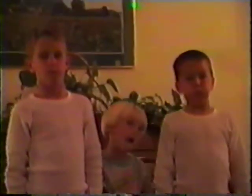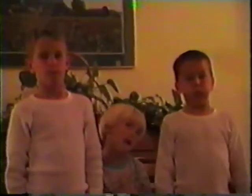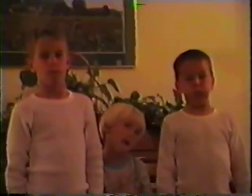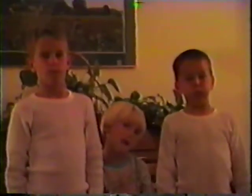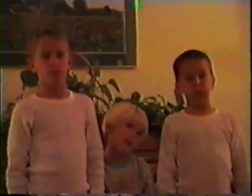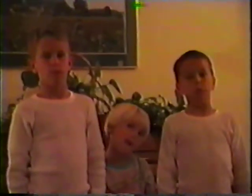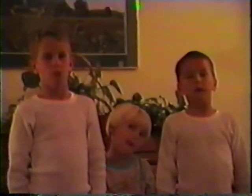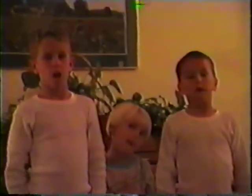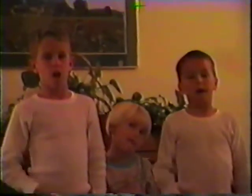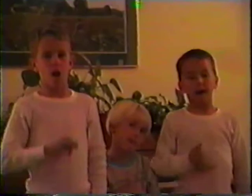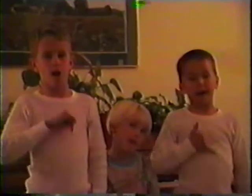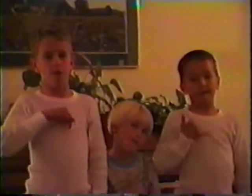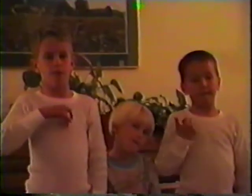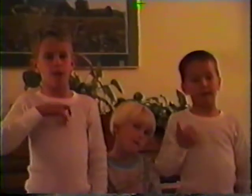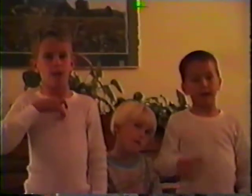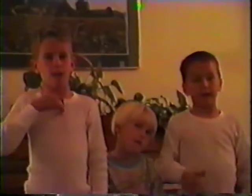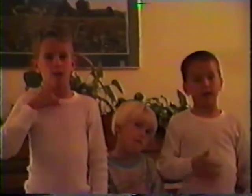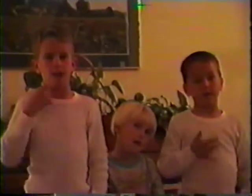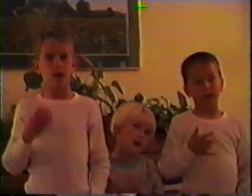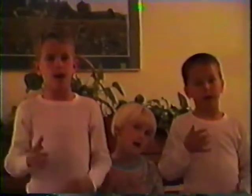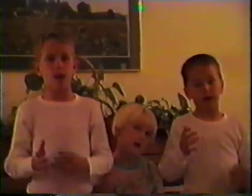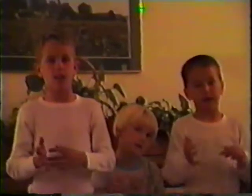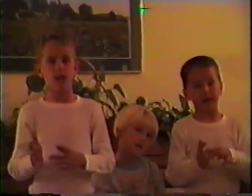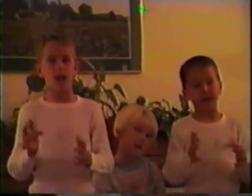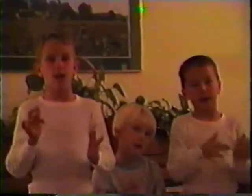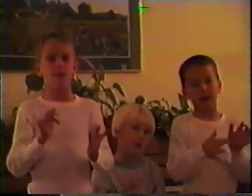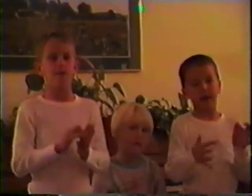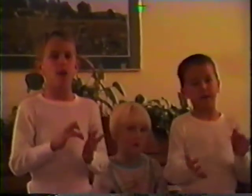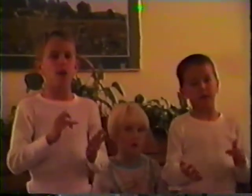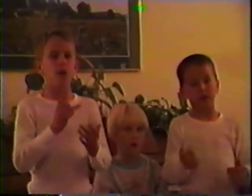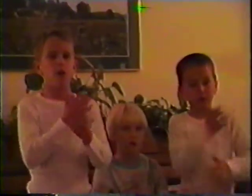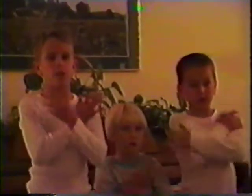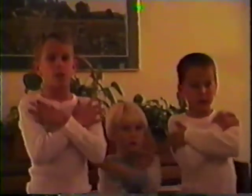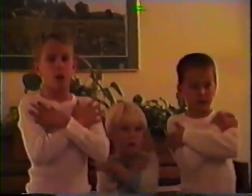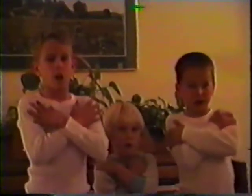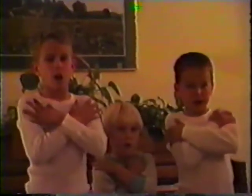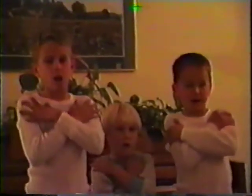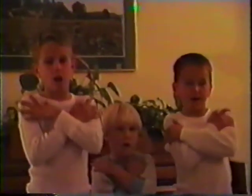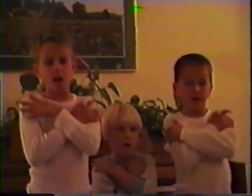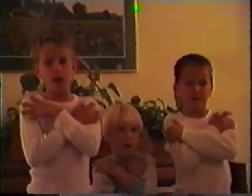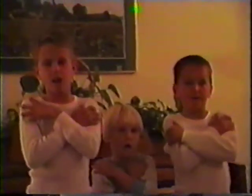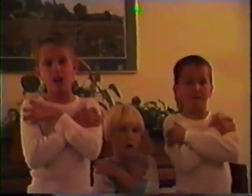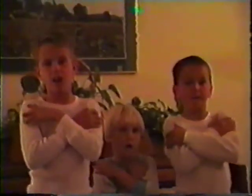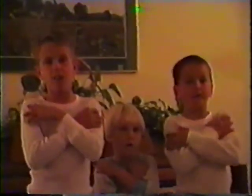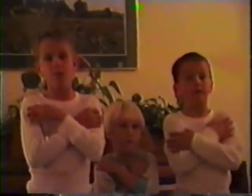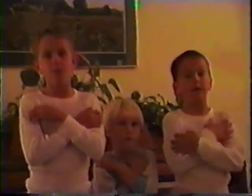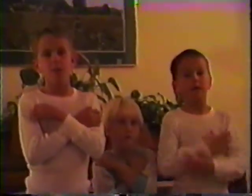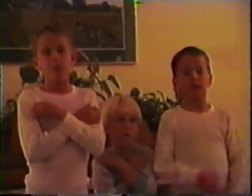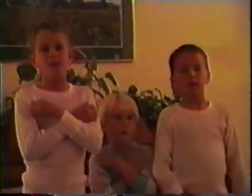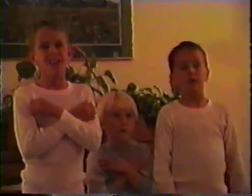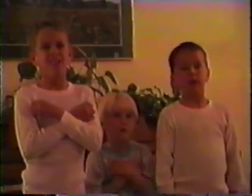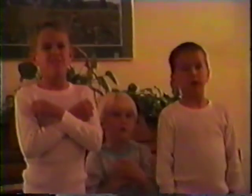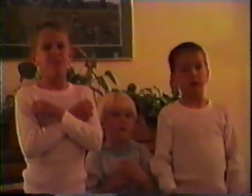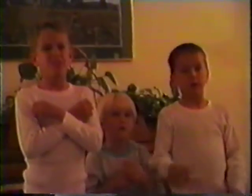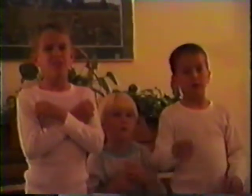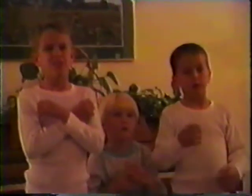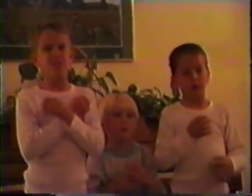I feel my Savior's love, and know